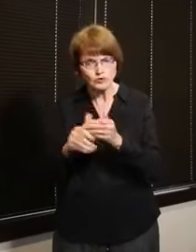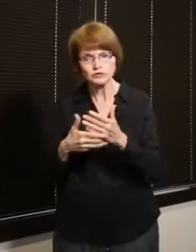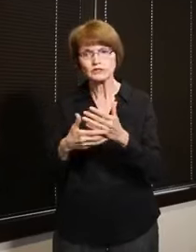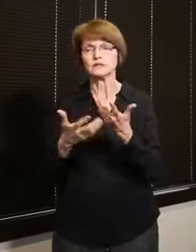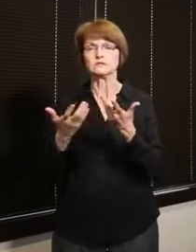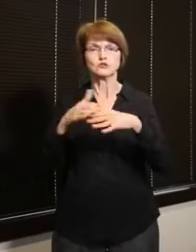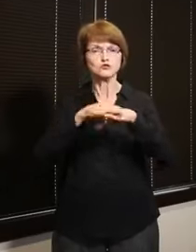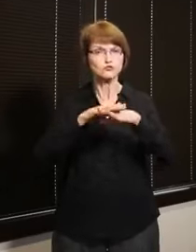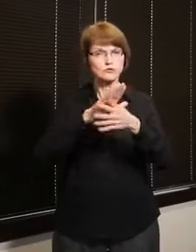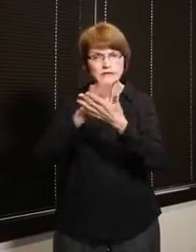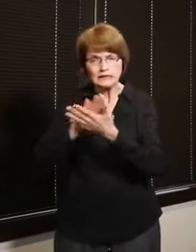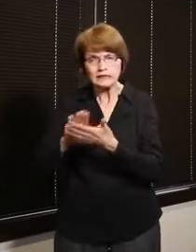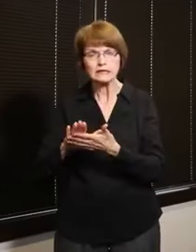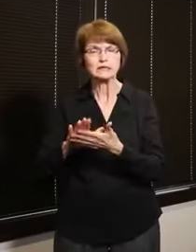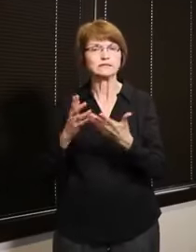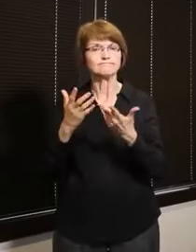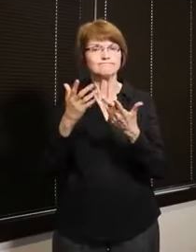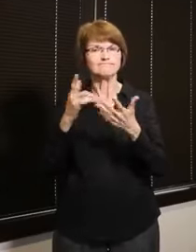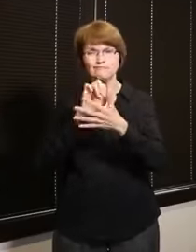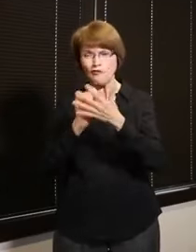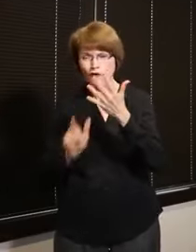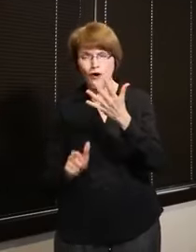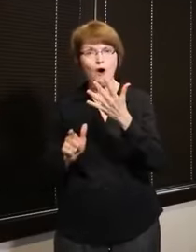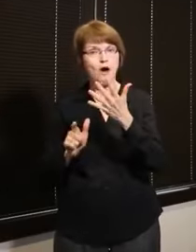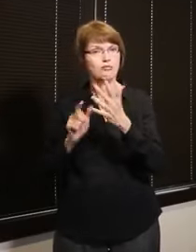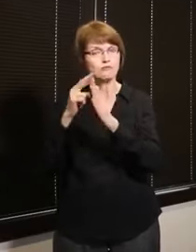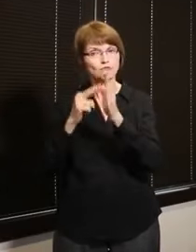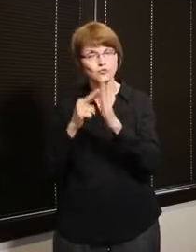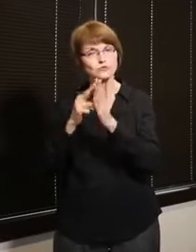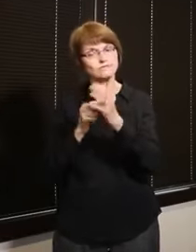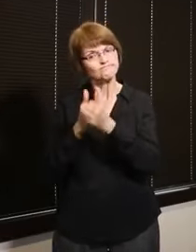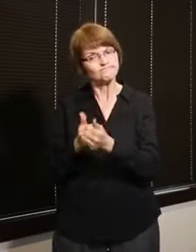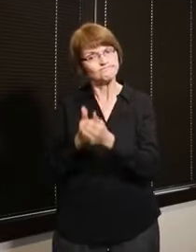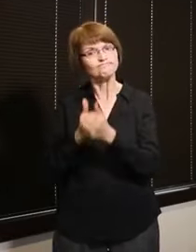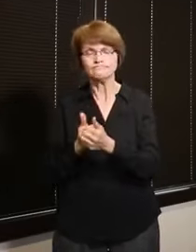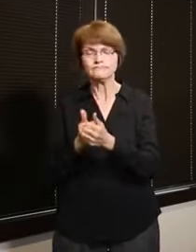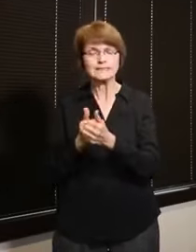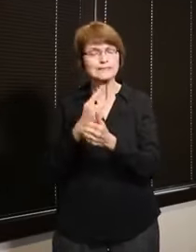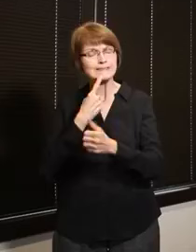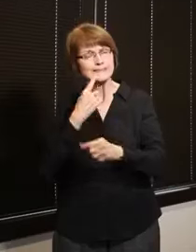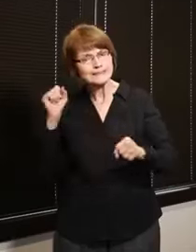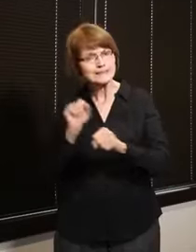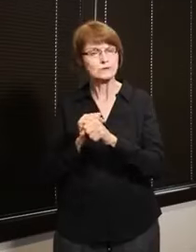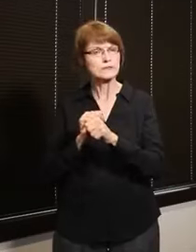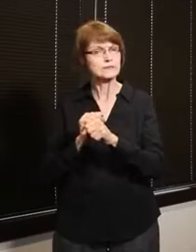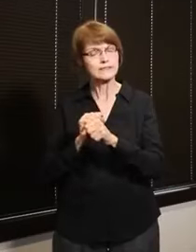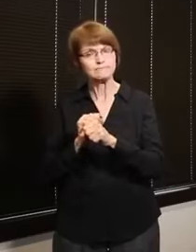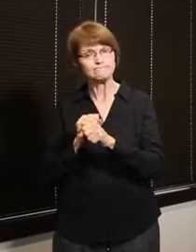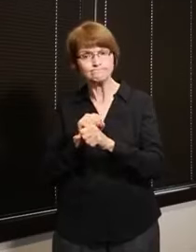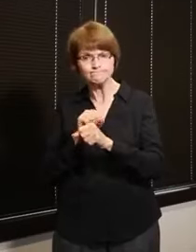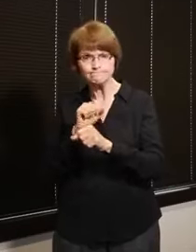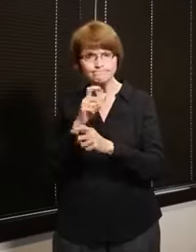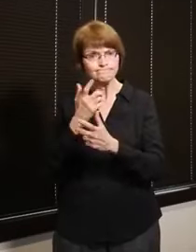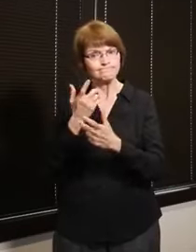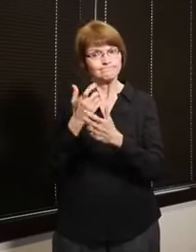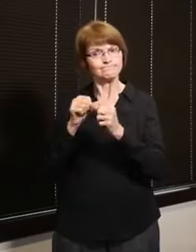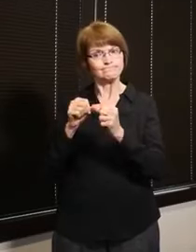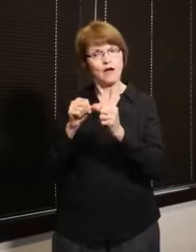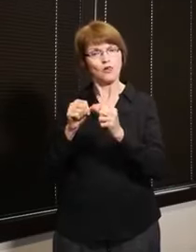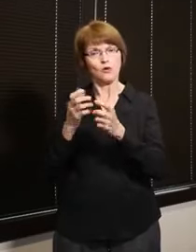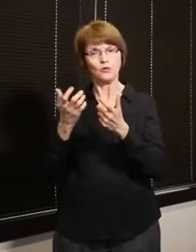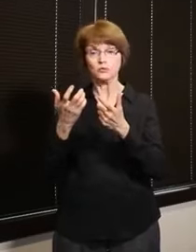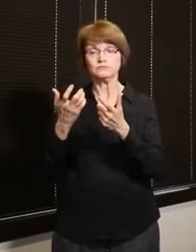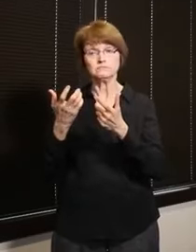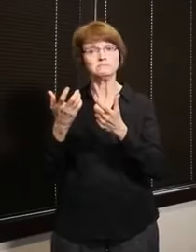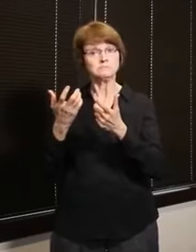keeping surfaces clean, all of those other practices. We have to take those very seriously if we want to be able to continue to